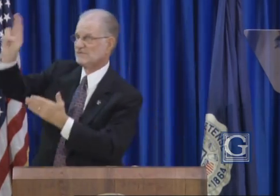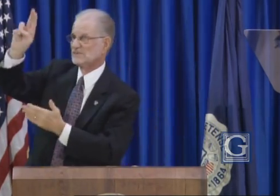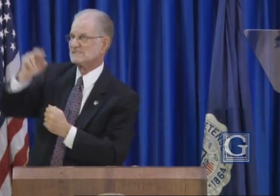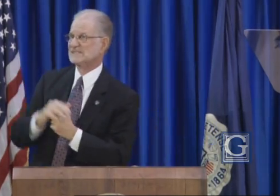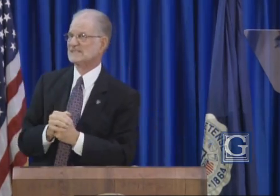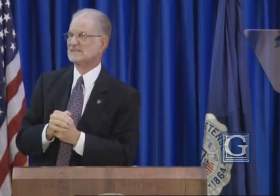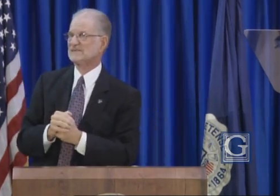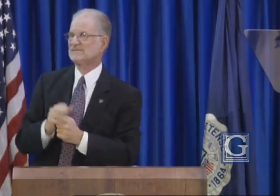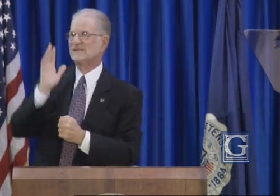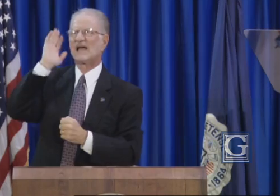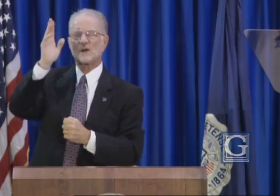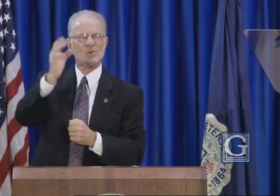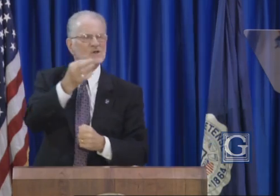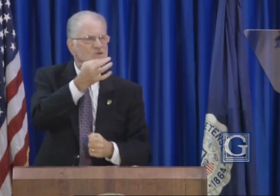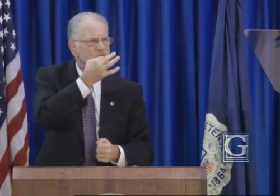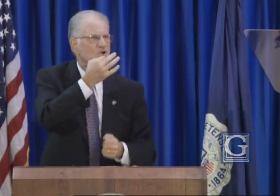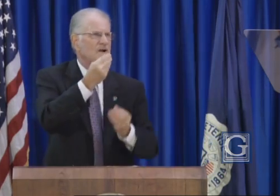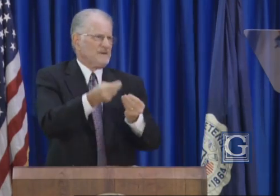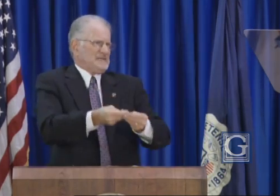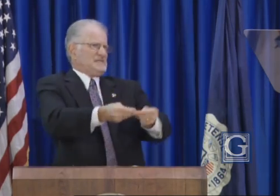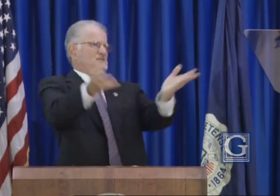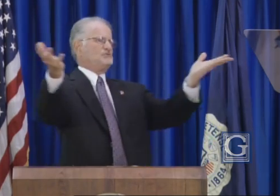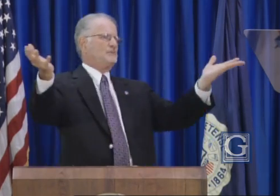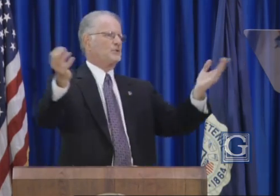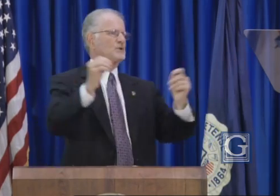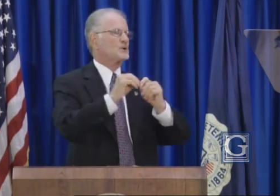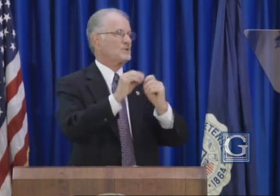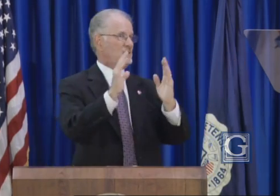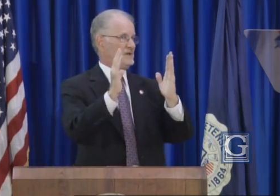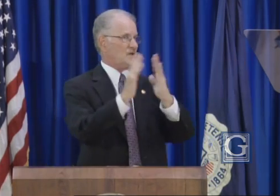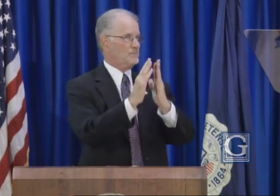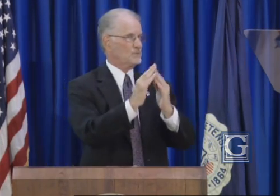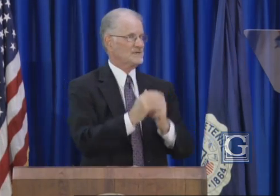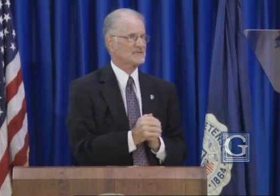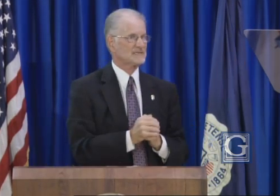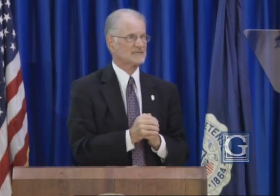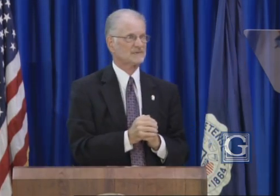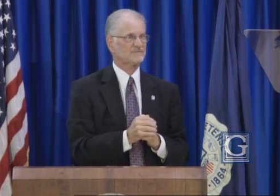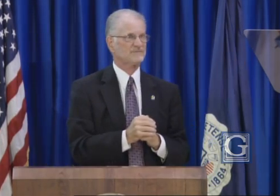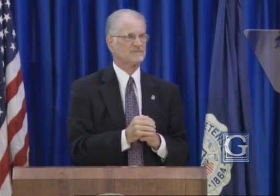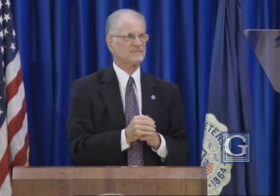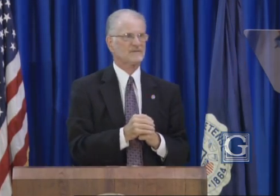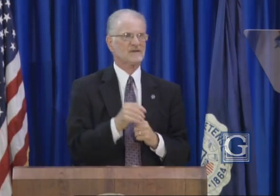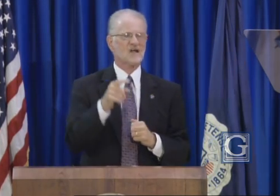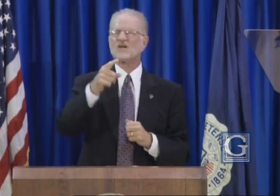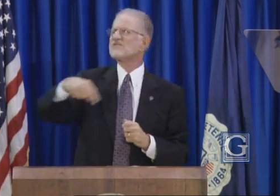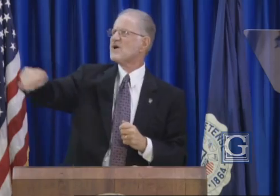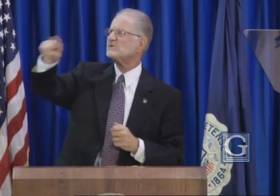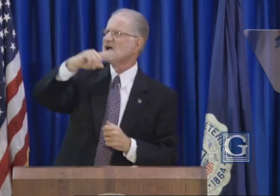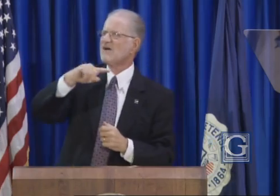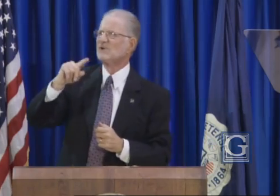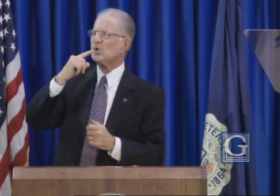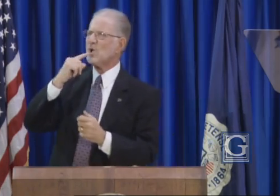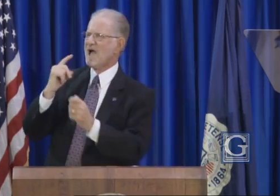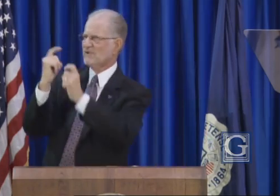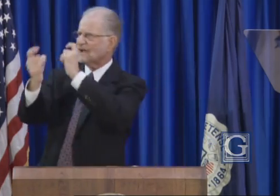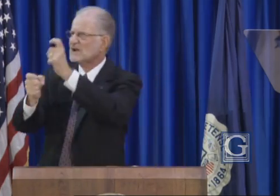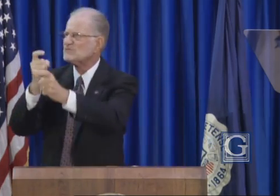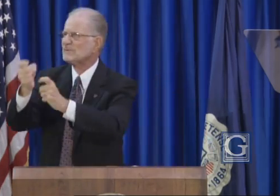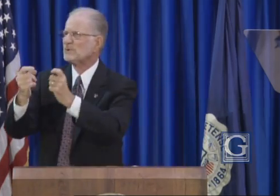in a discussion on the future of the university. It will shortly be distributed to the community. Those